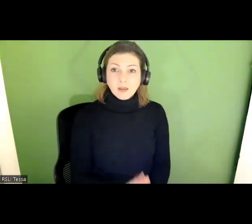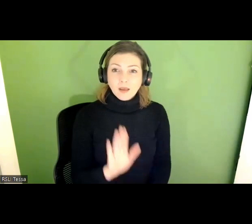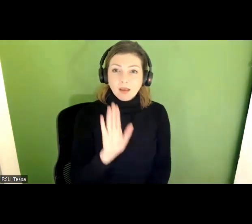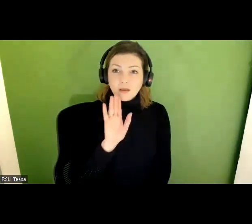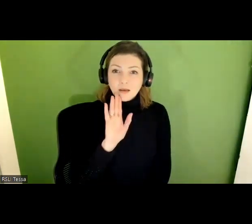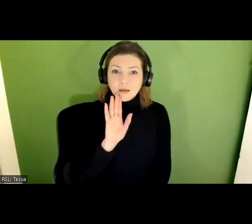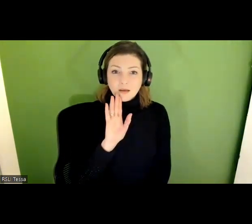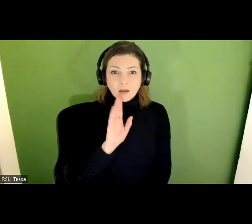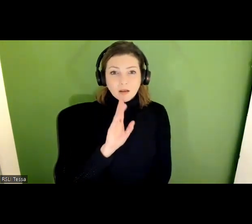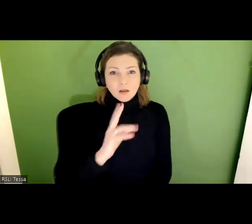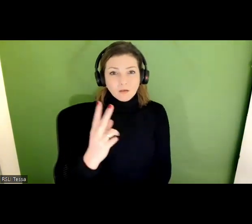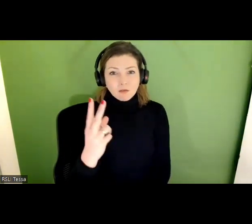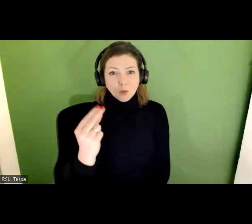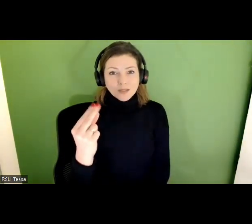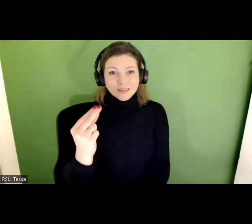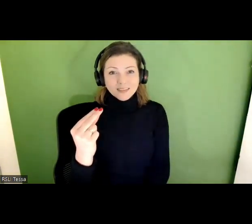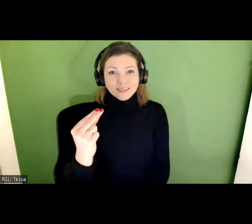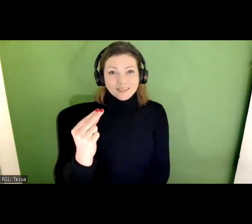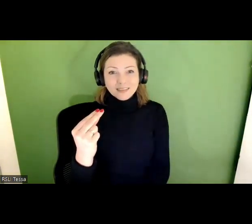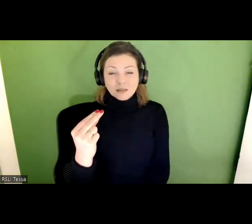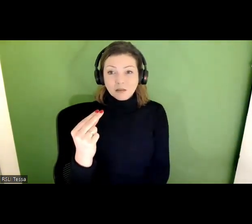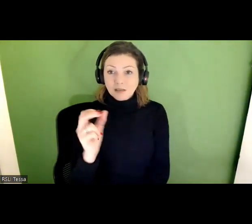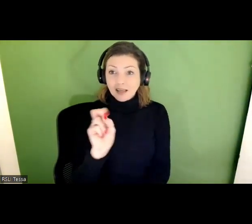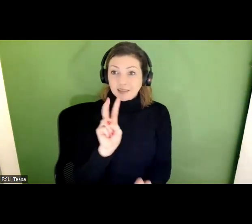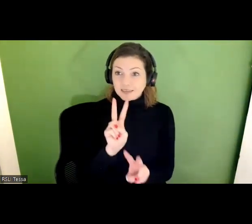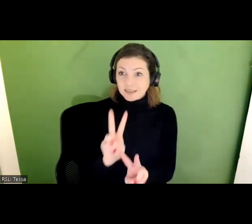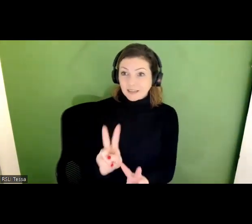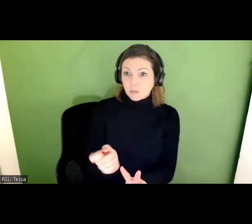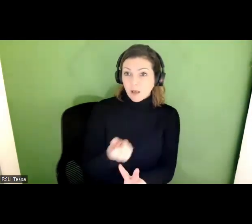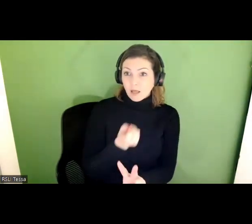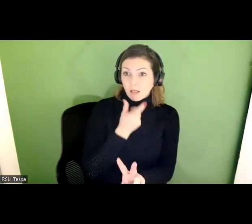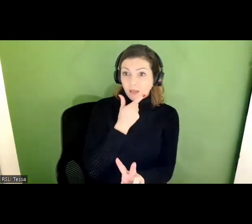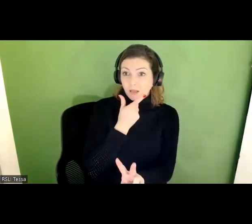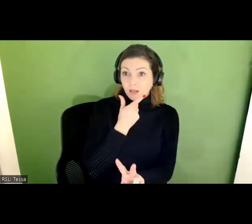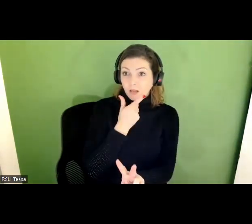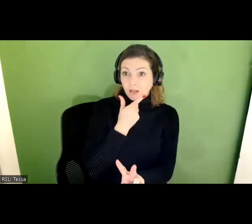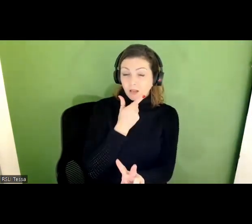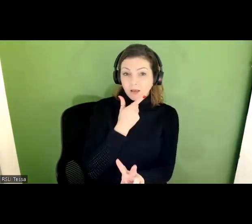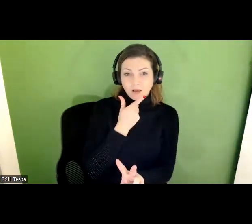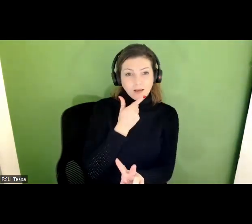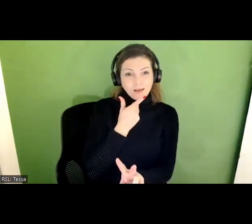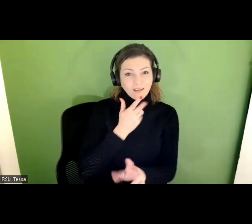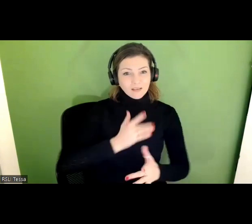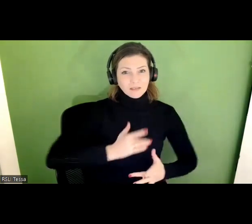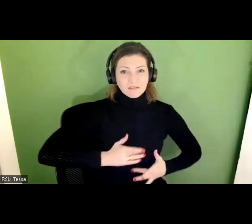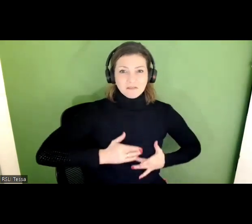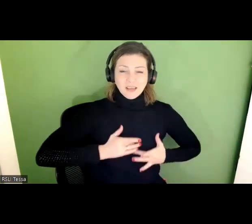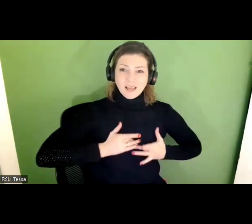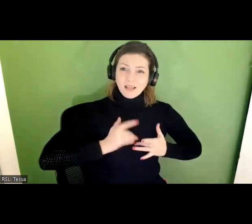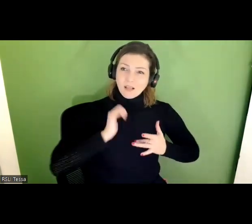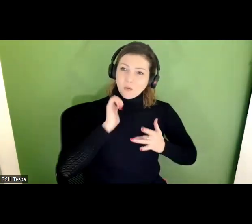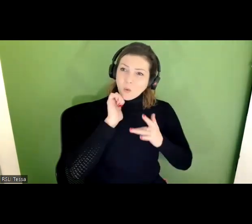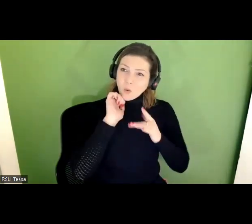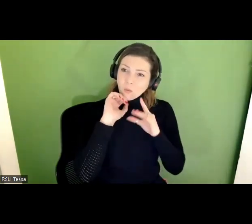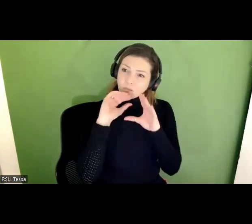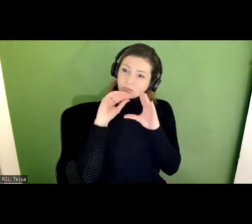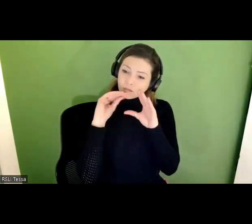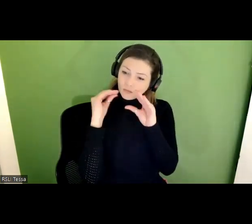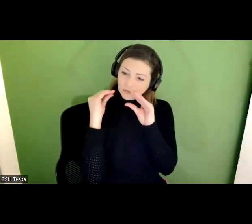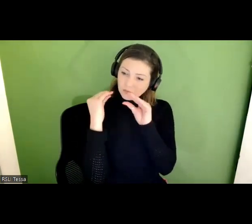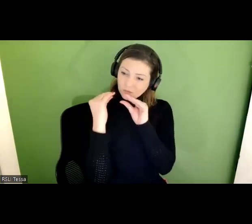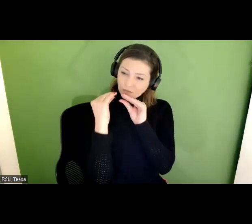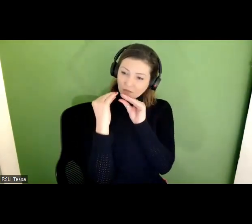voice. I see his smile. I feel his warm lips brush over